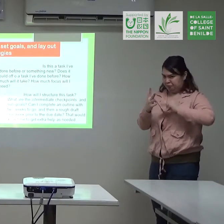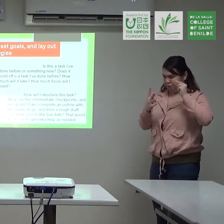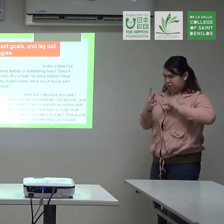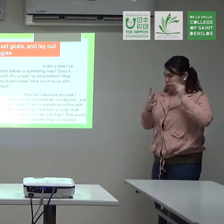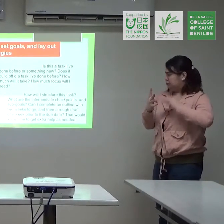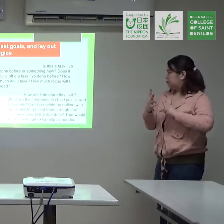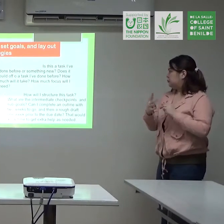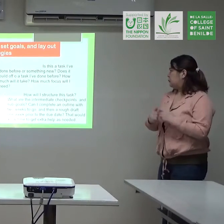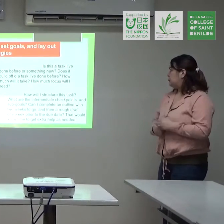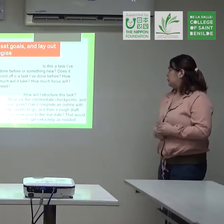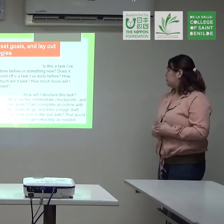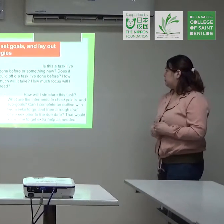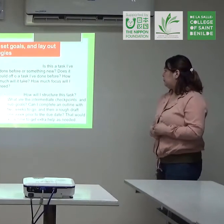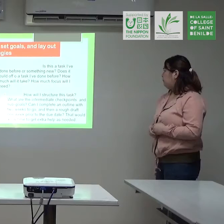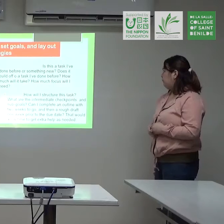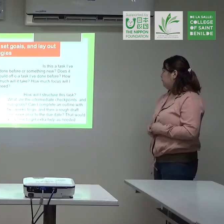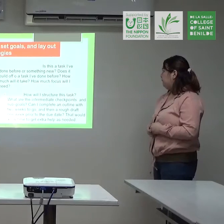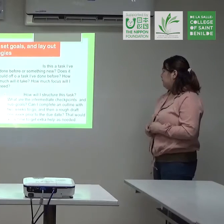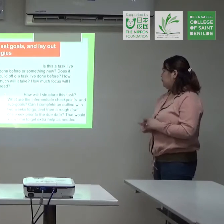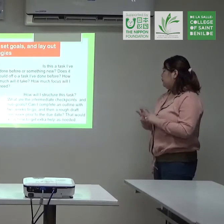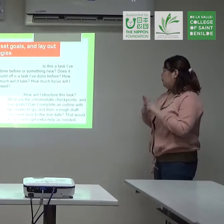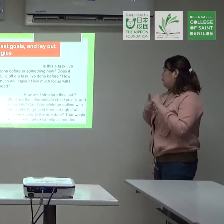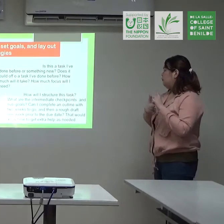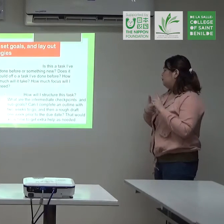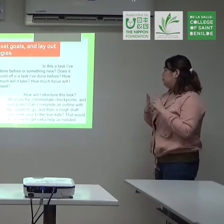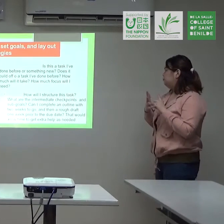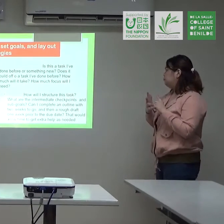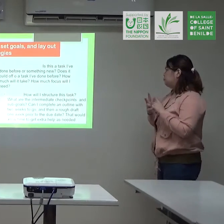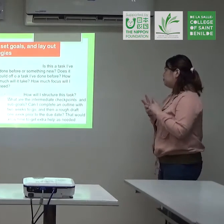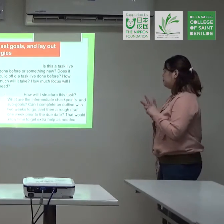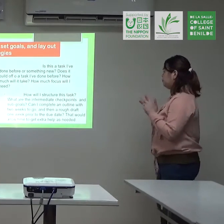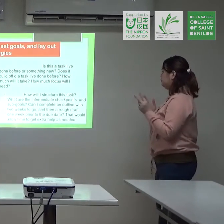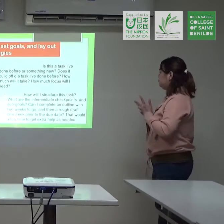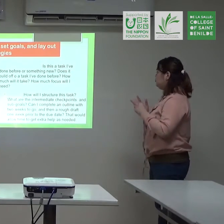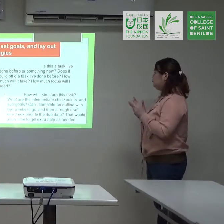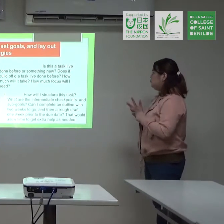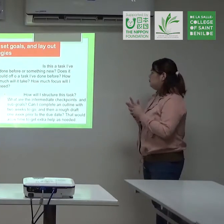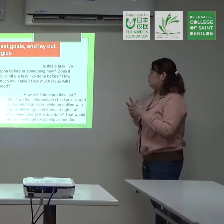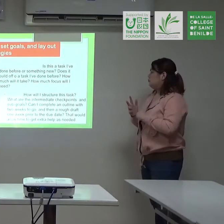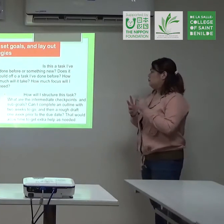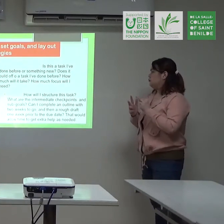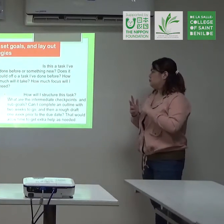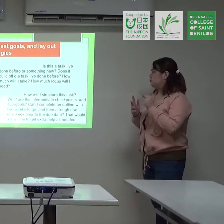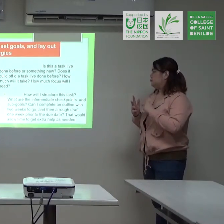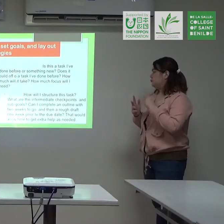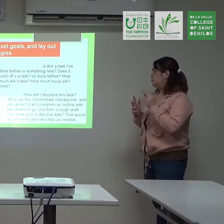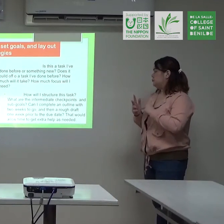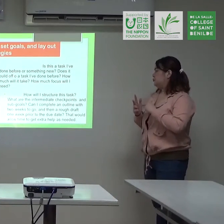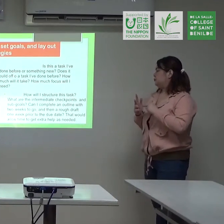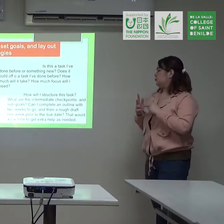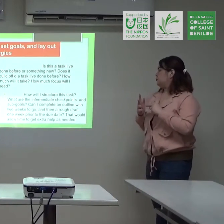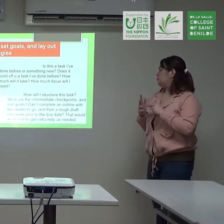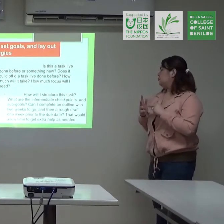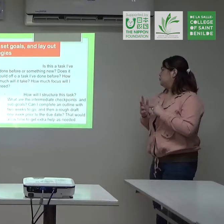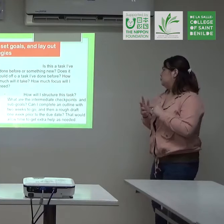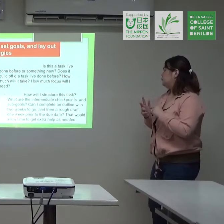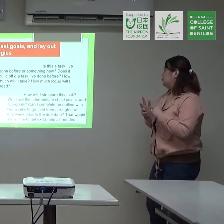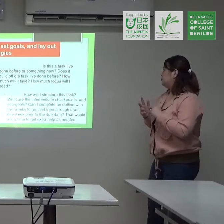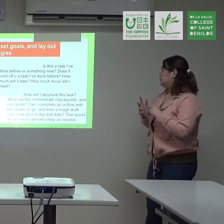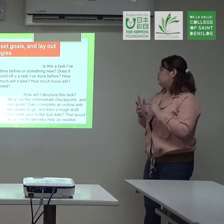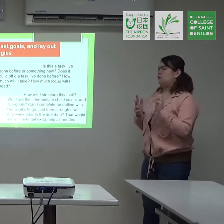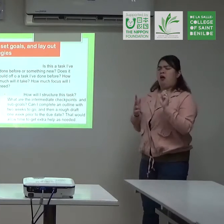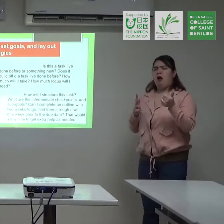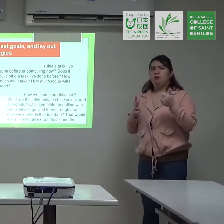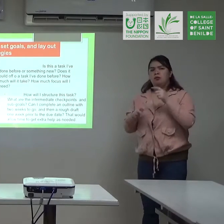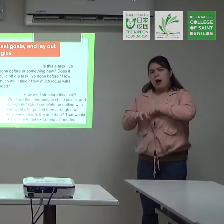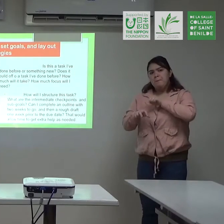in 2 weeks? Then a rough draft 1 week prior to the due date? What would allow